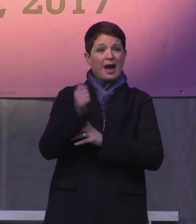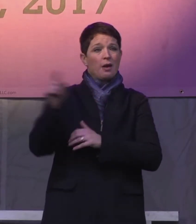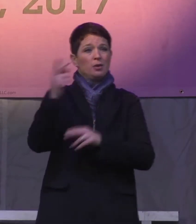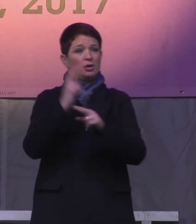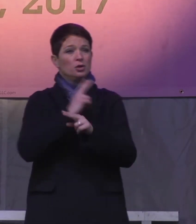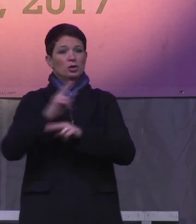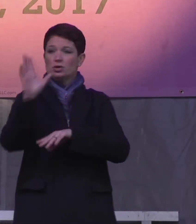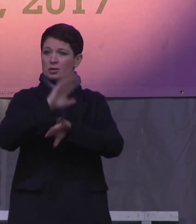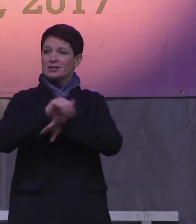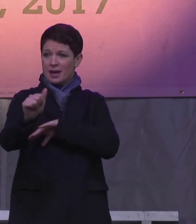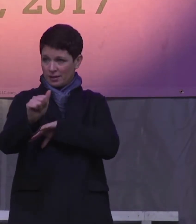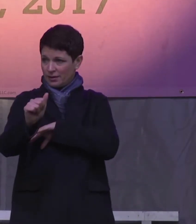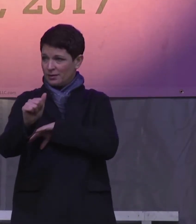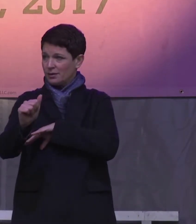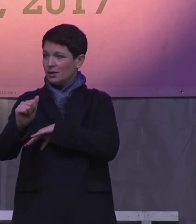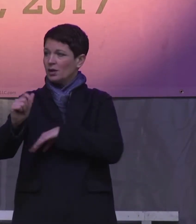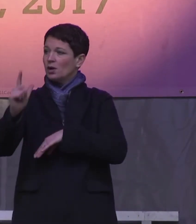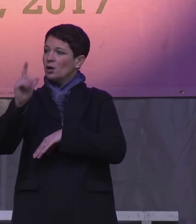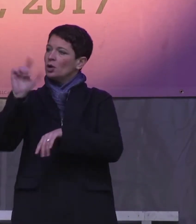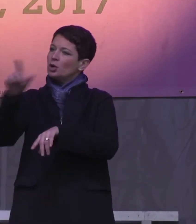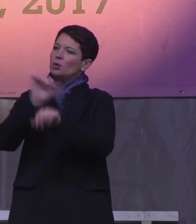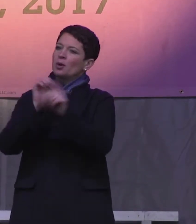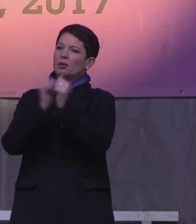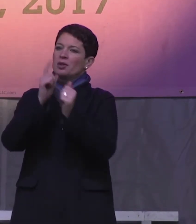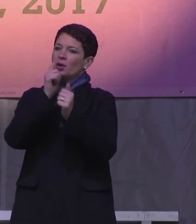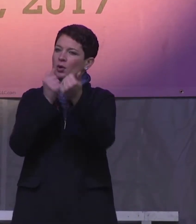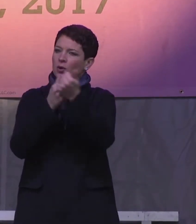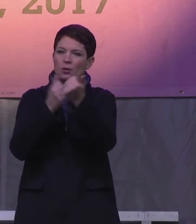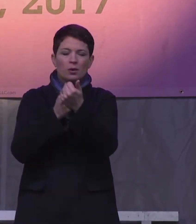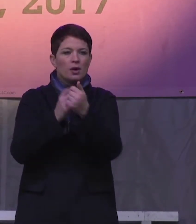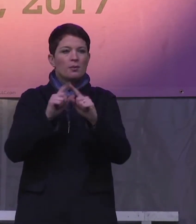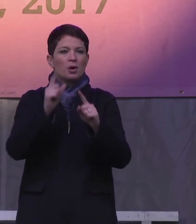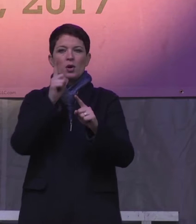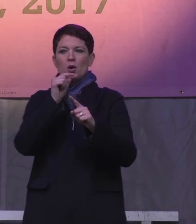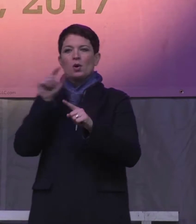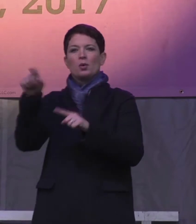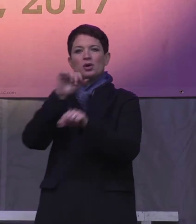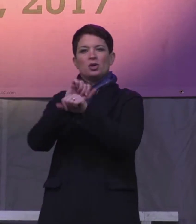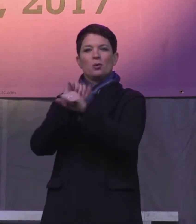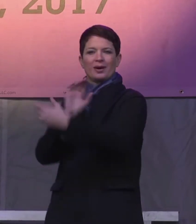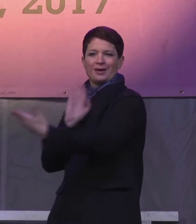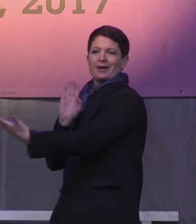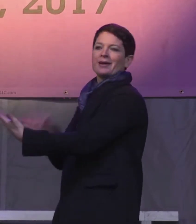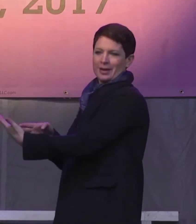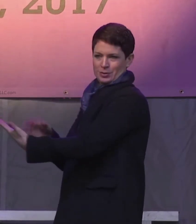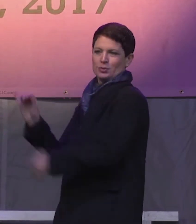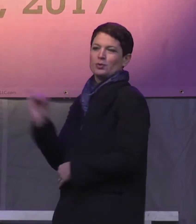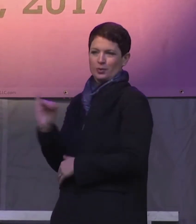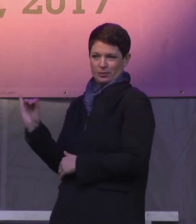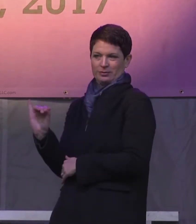you use your talents? Who will you work with? And more importantly, who will you work against?